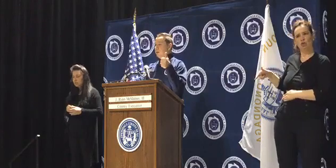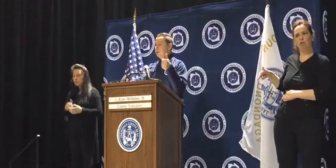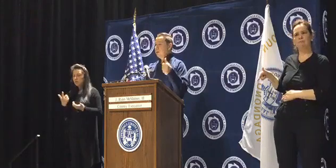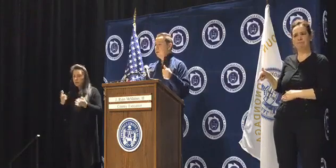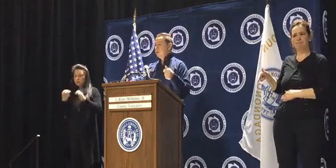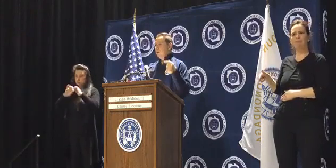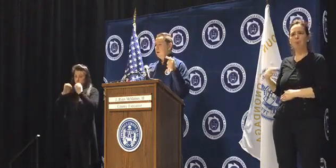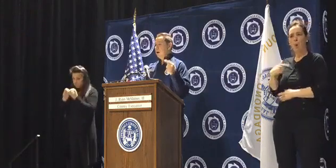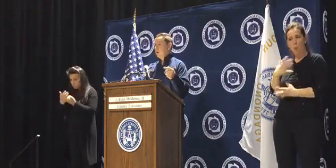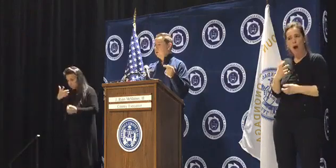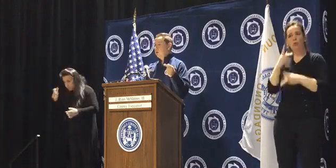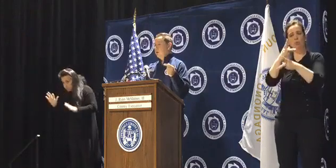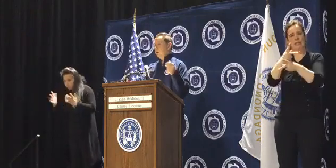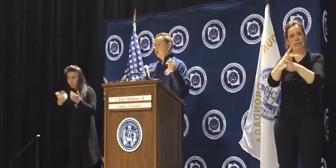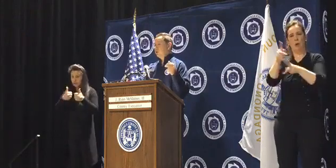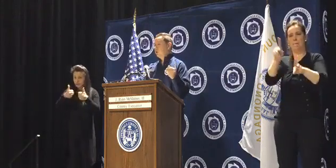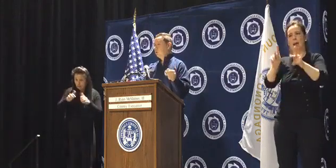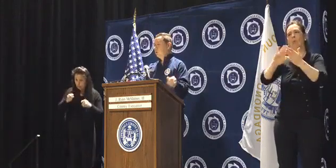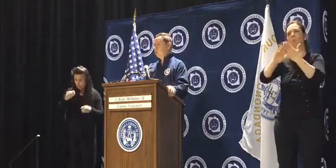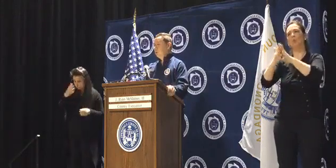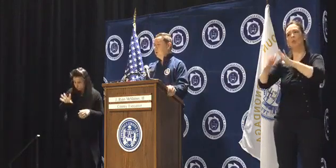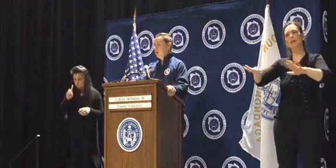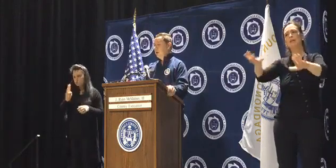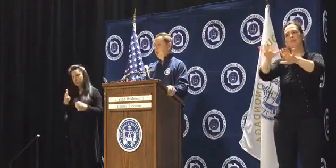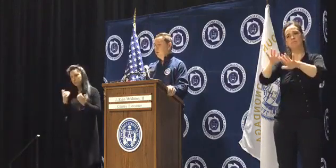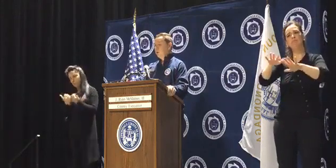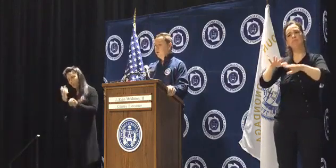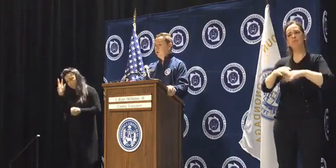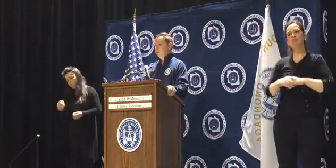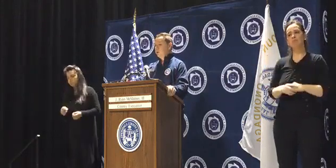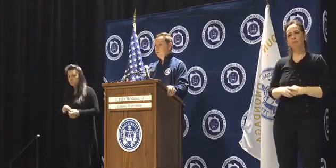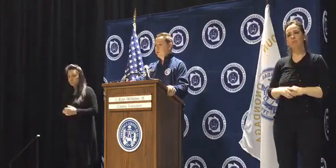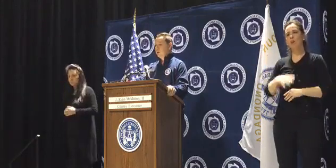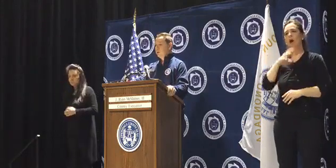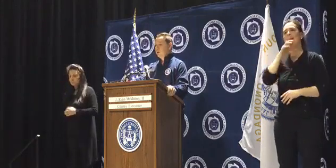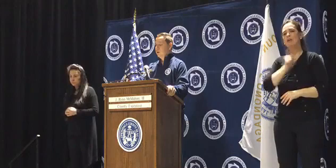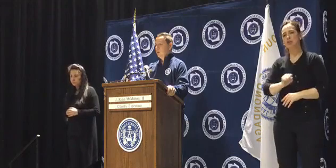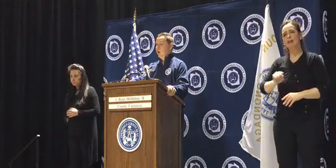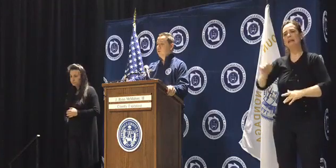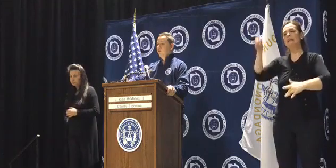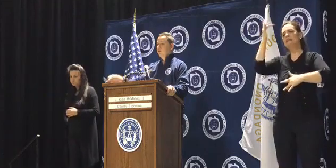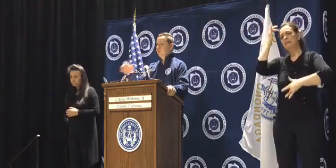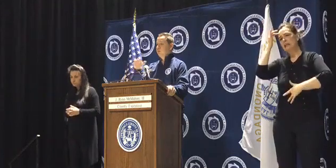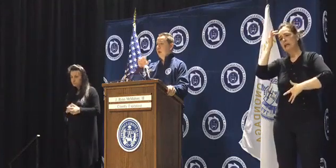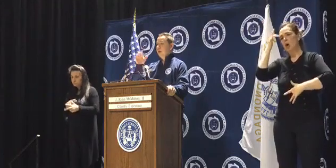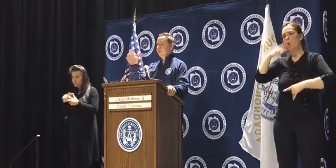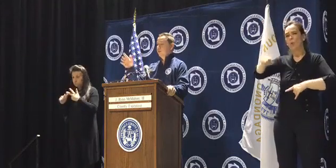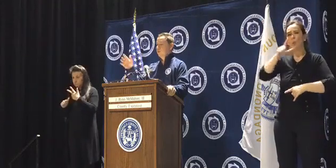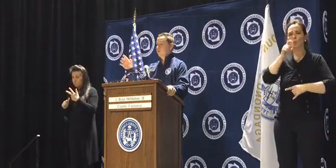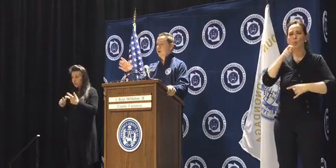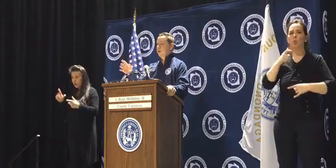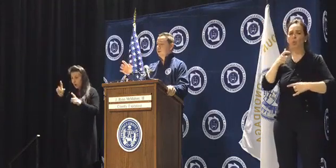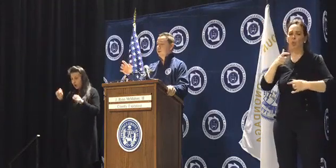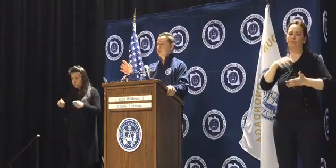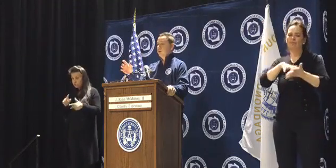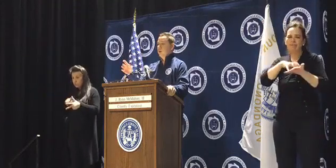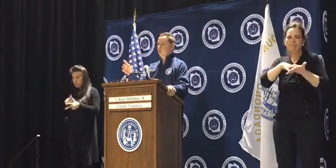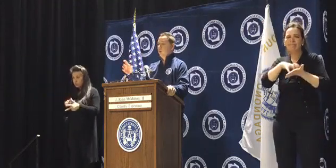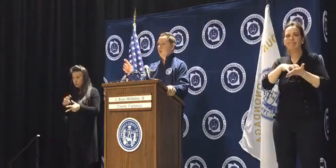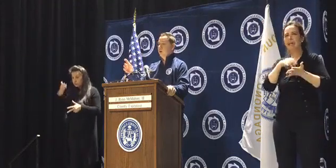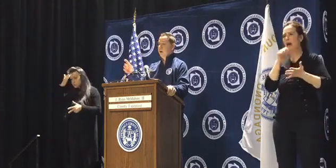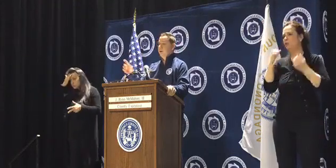sick, our elderly, and our children. And it's, part of this process too in fighting this